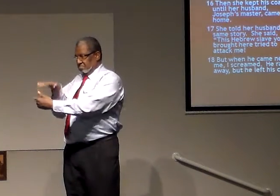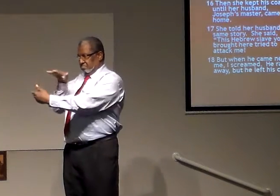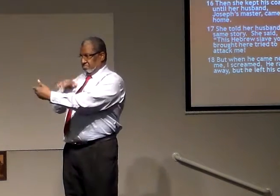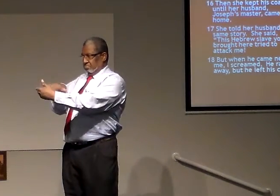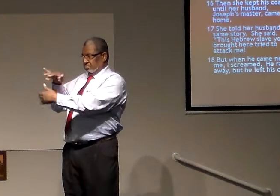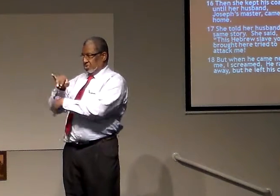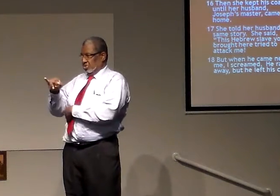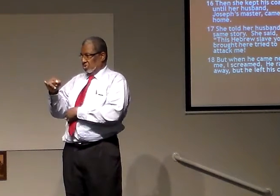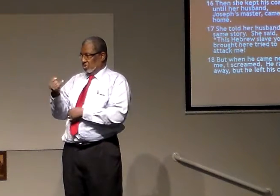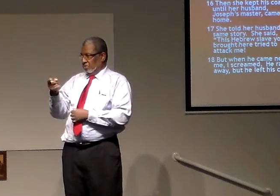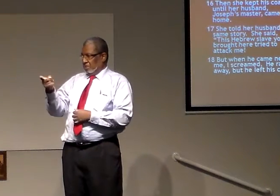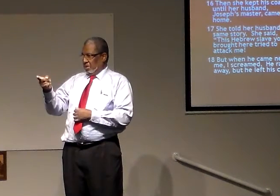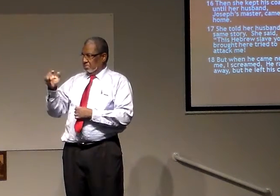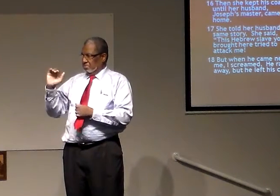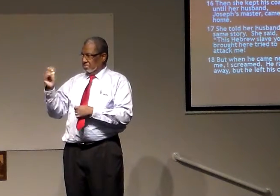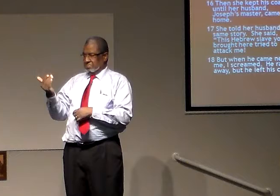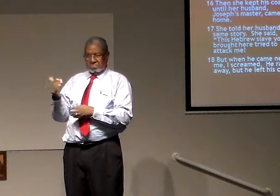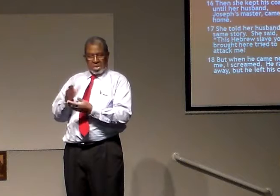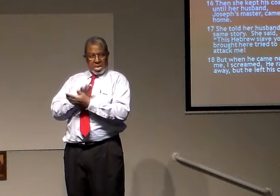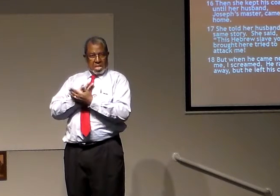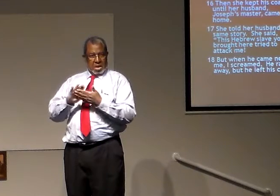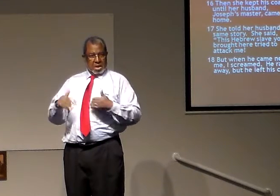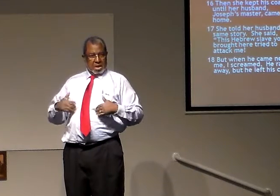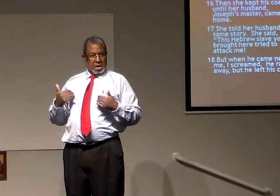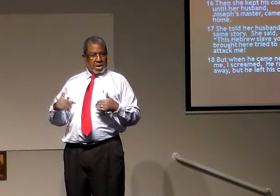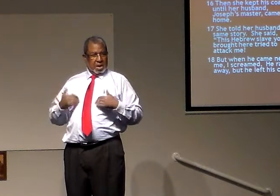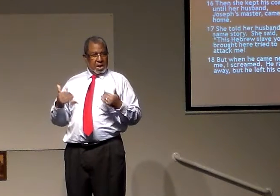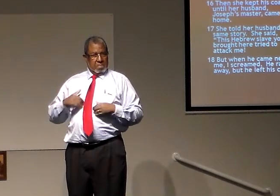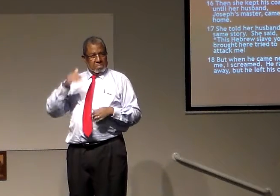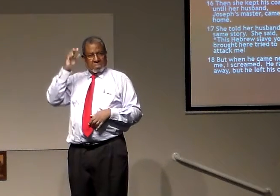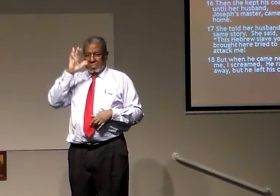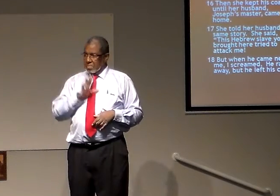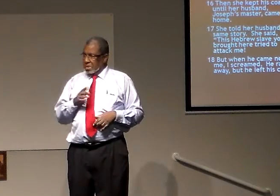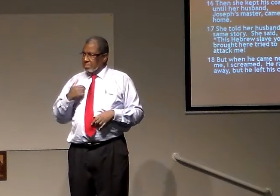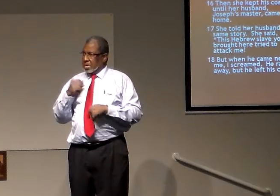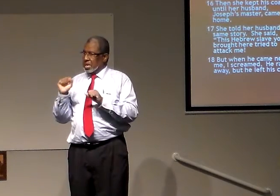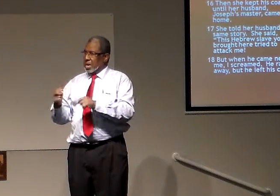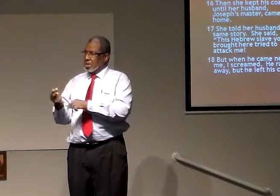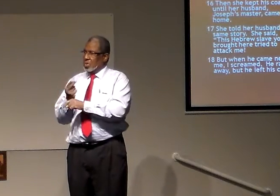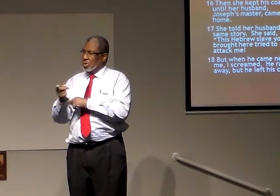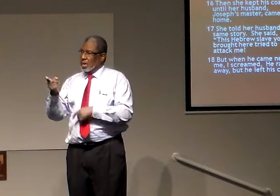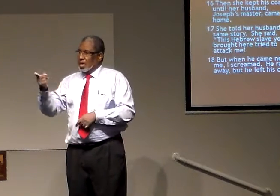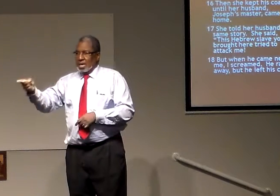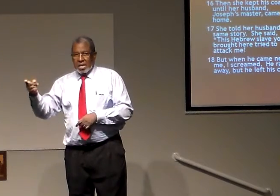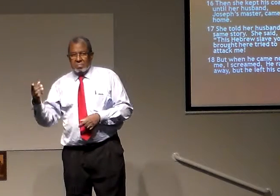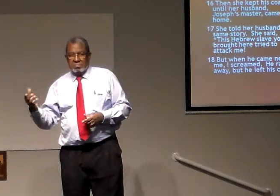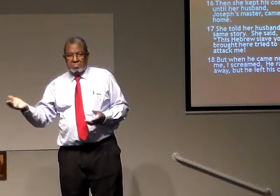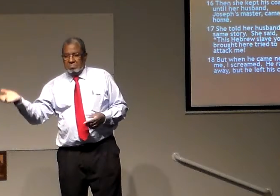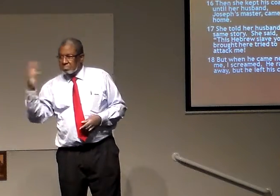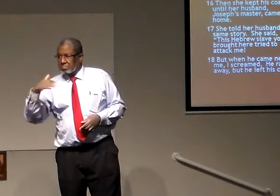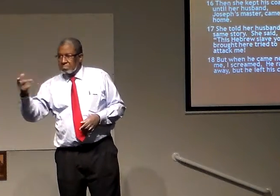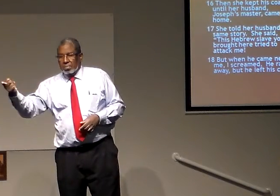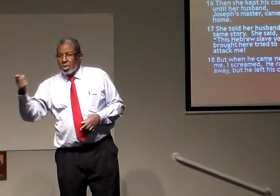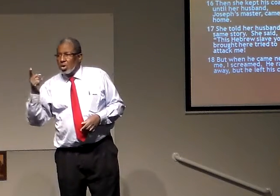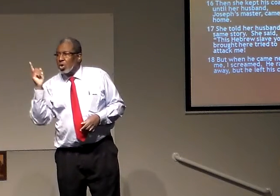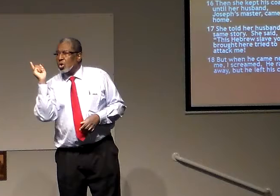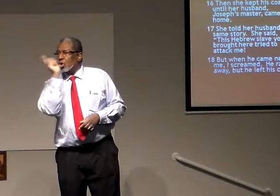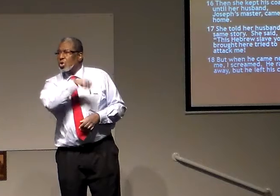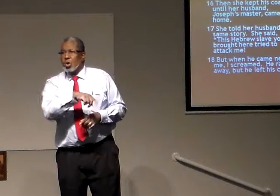Oh, she saw Joseph, nice young man. Said, come over